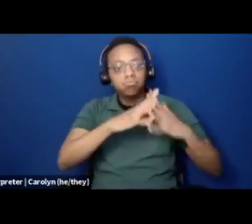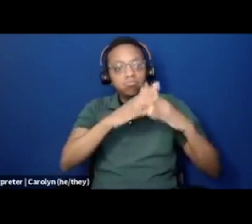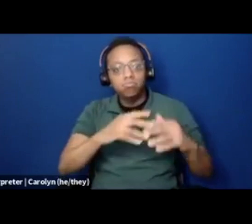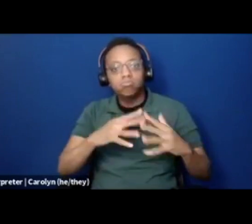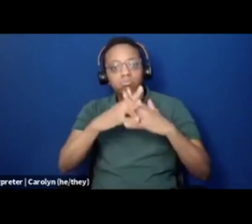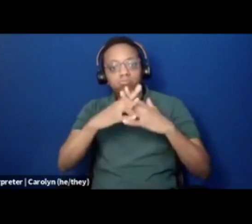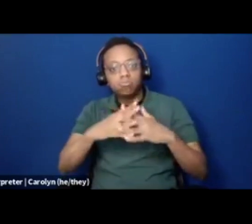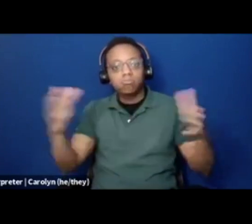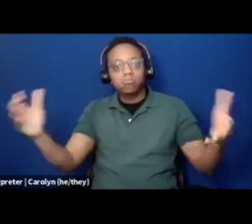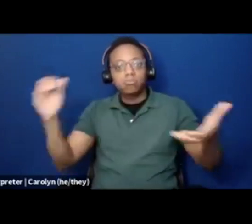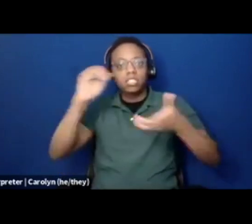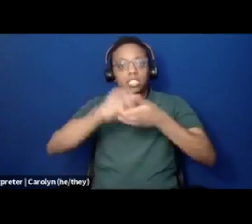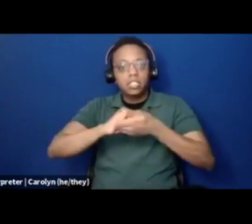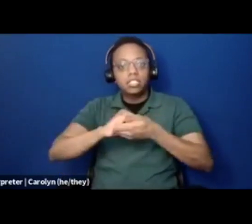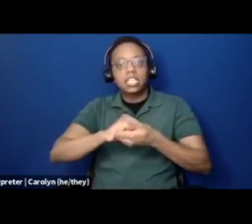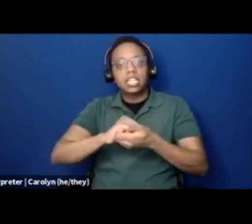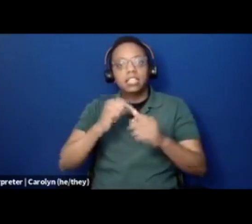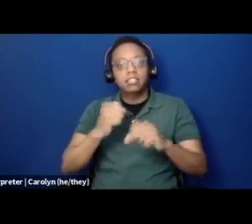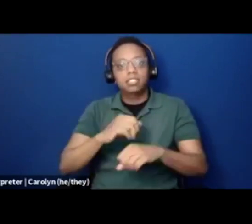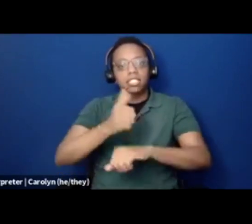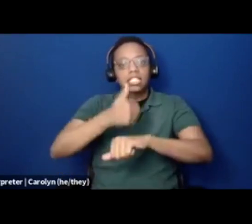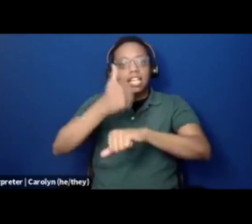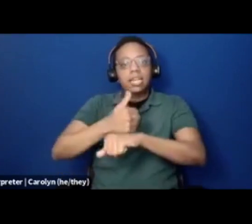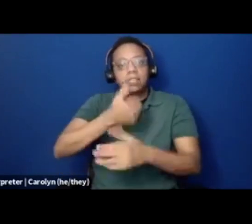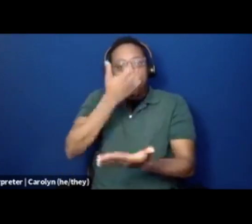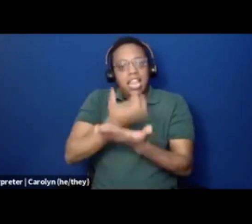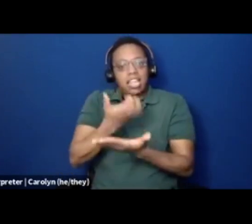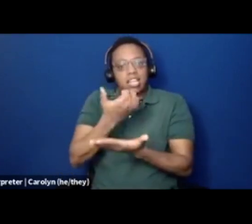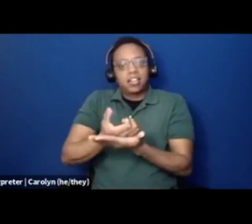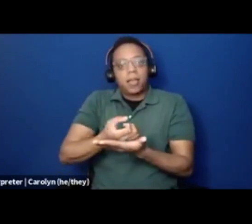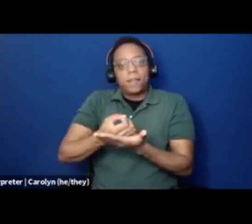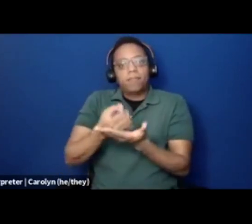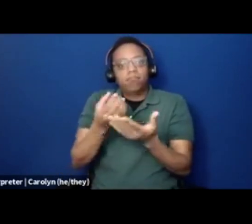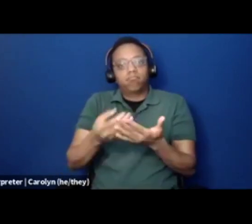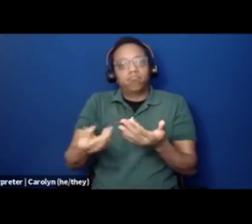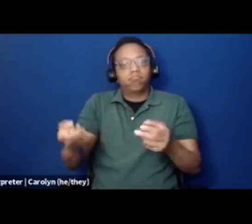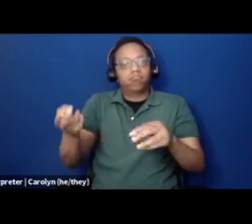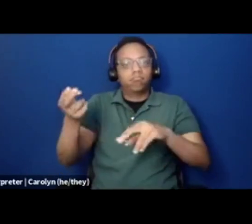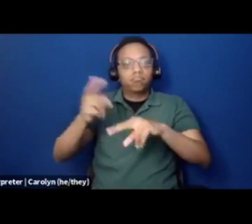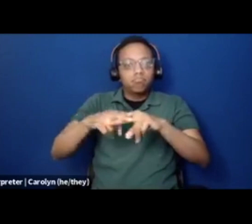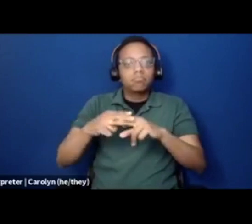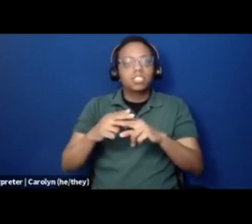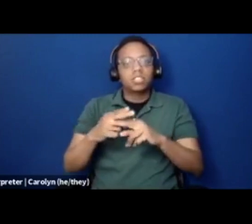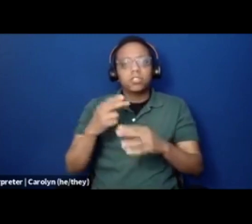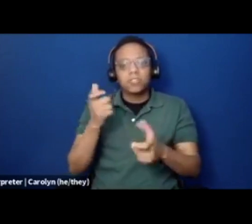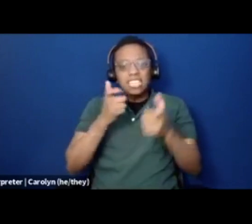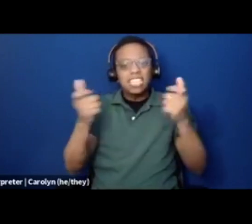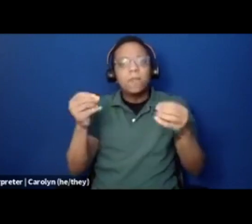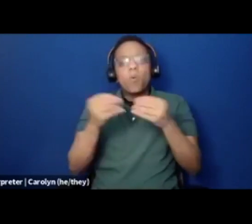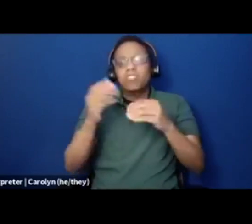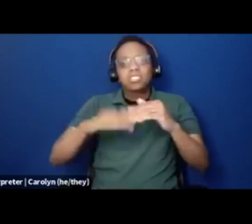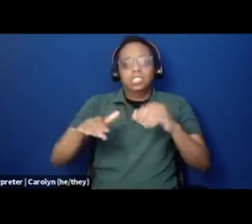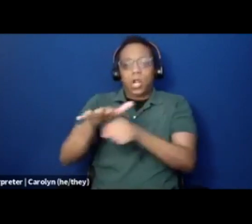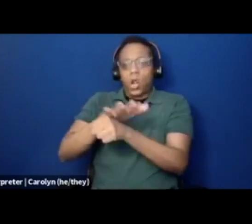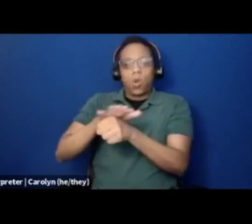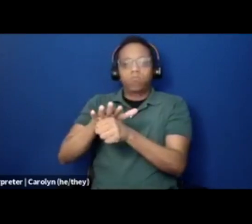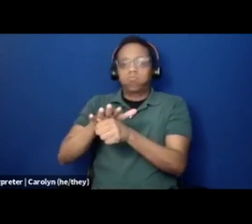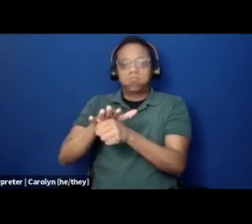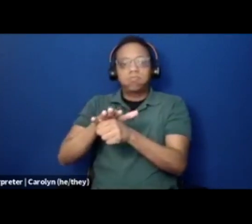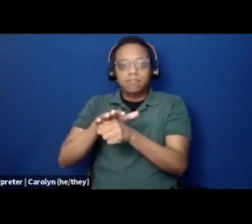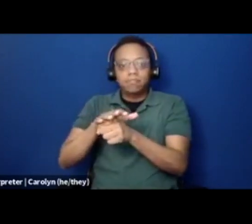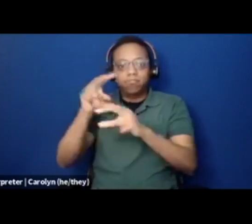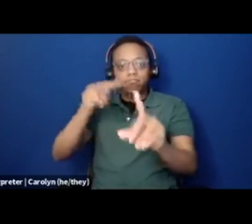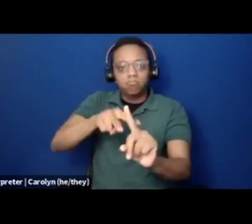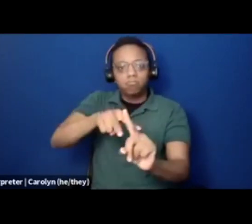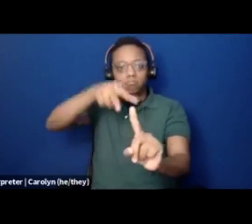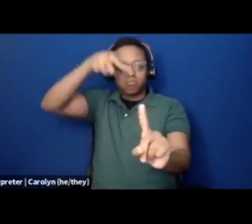economic wealth within our community, because we have to start thinking bigger than local in this time, especially during this pandemic. And how we